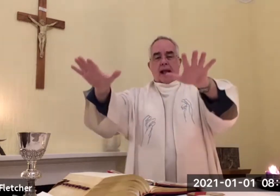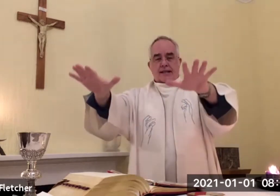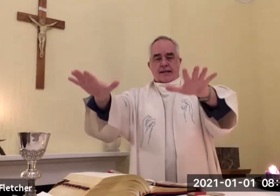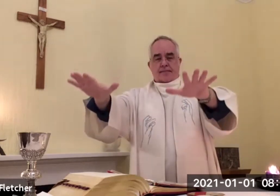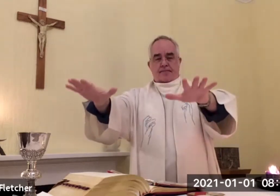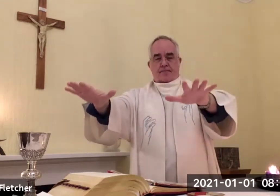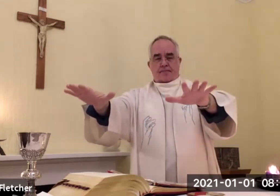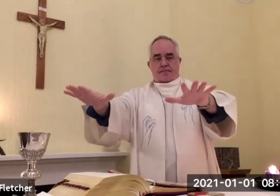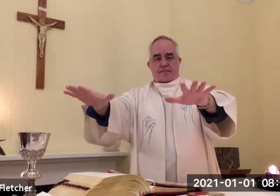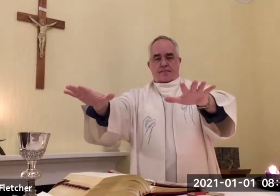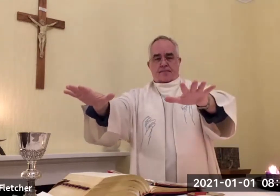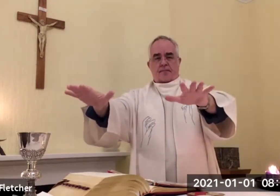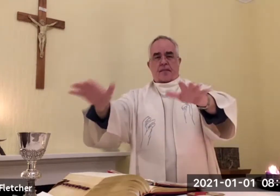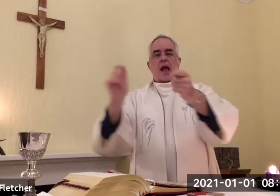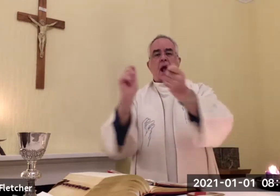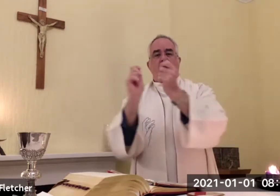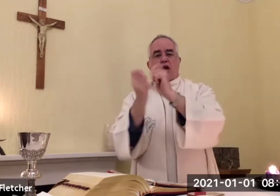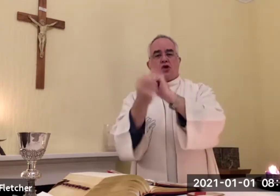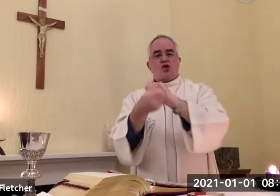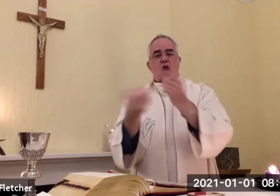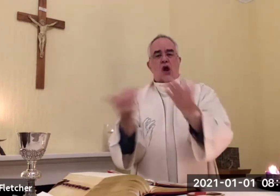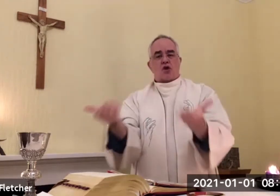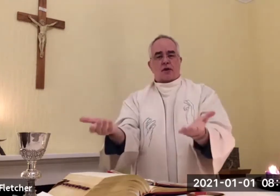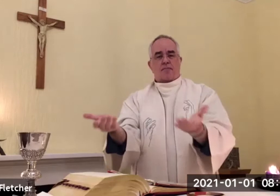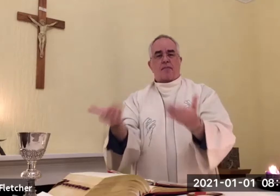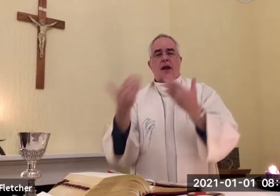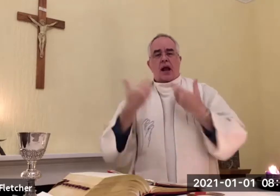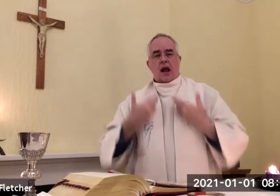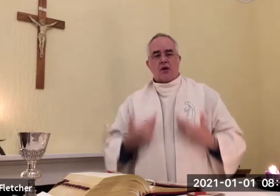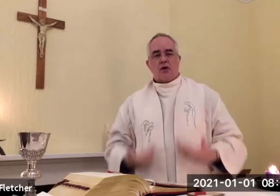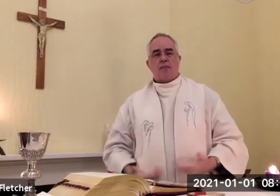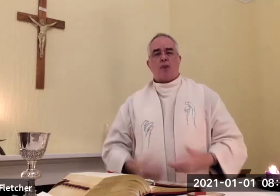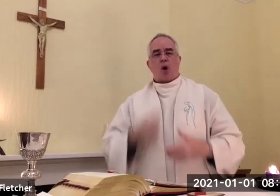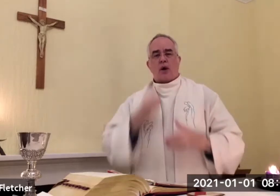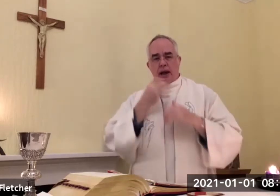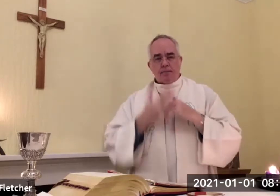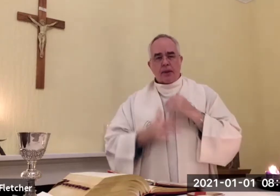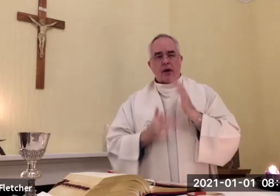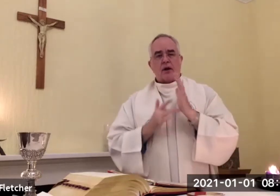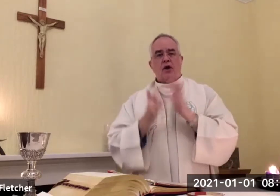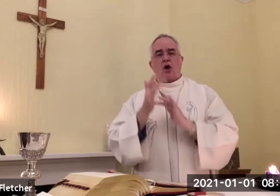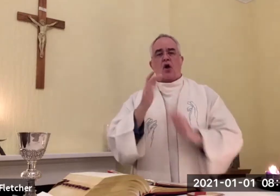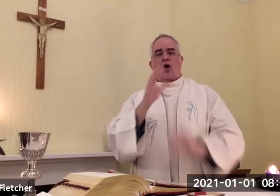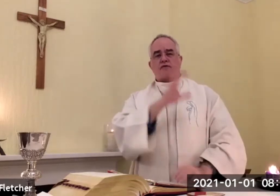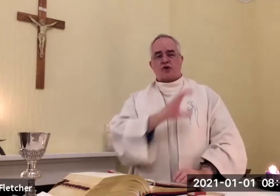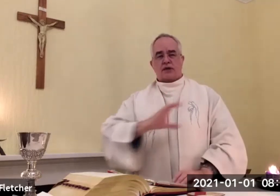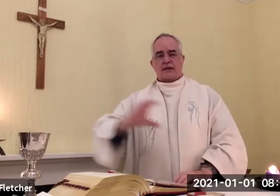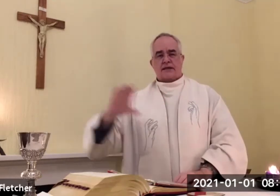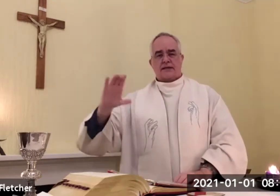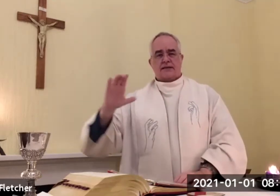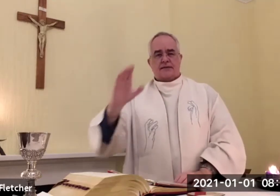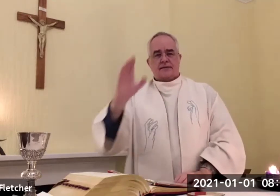them and change them into the body and blood of Jesus.